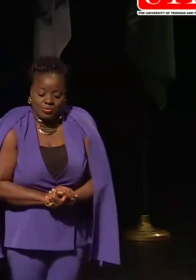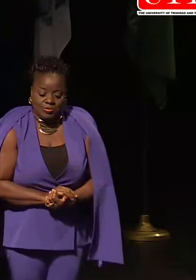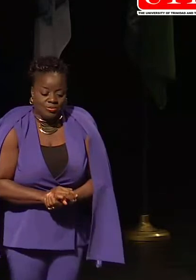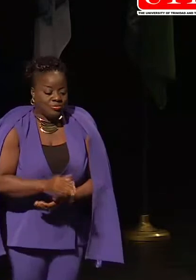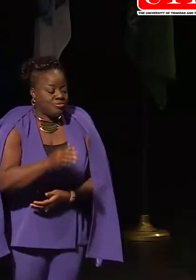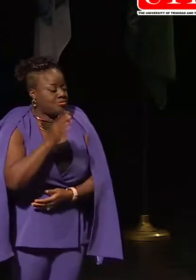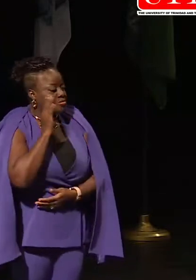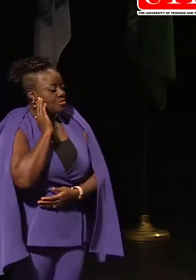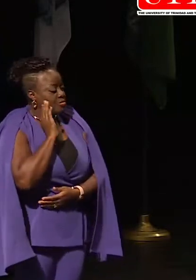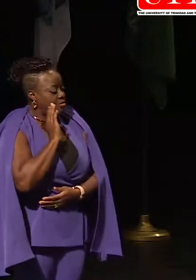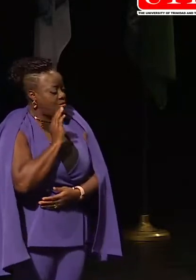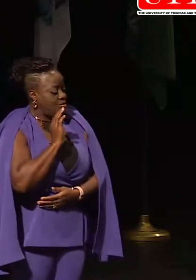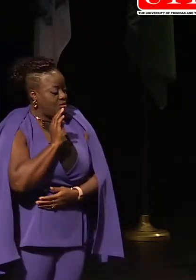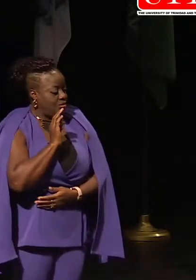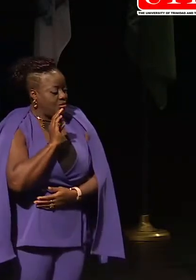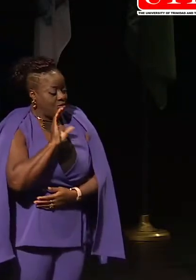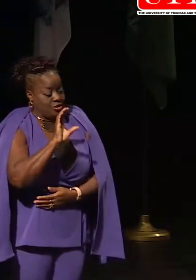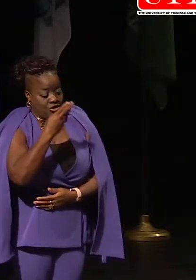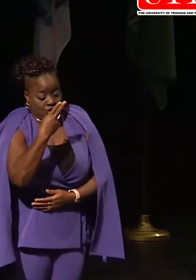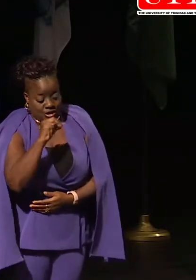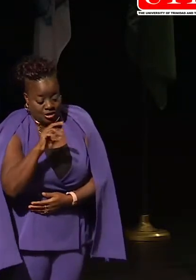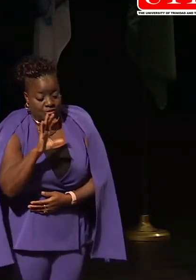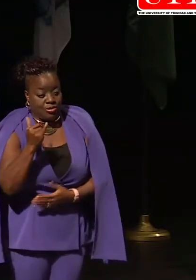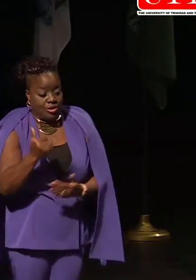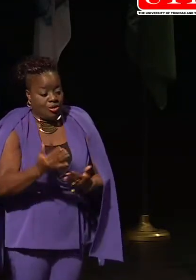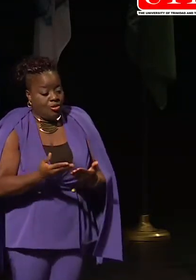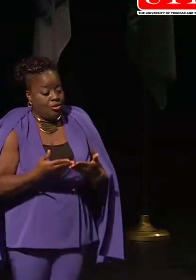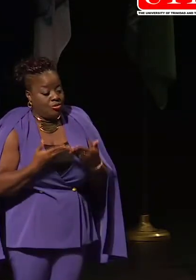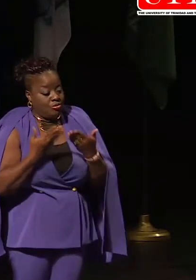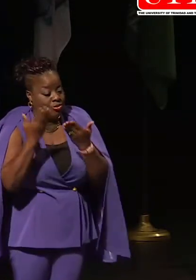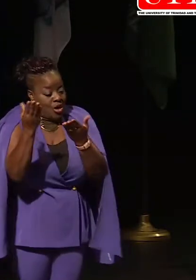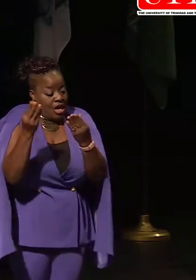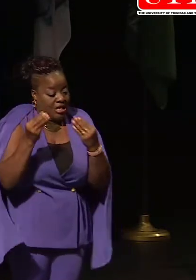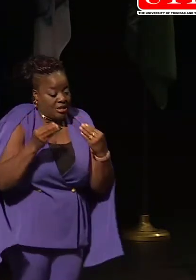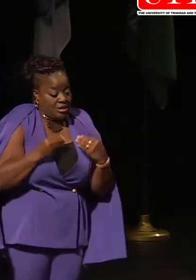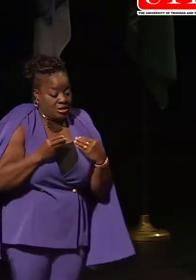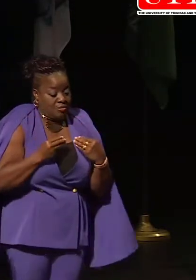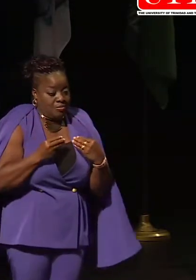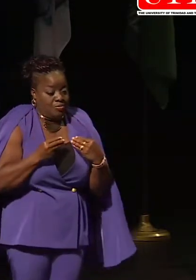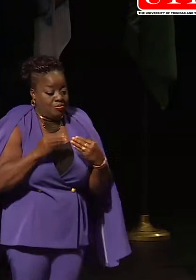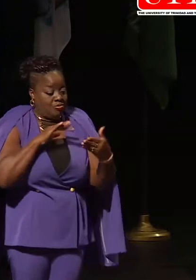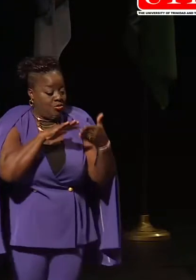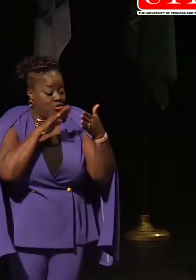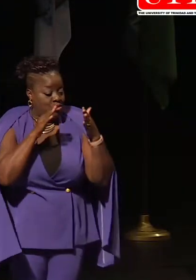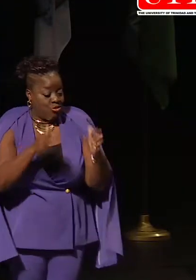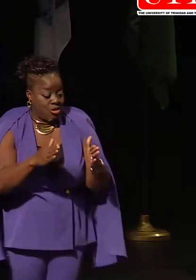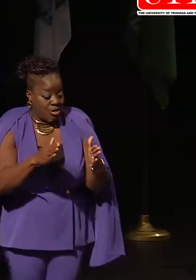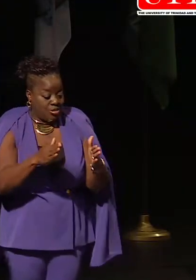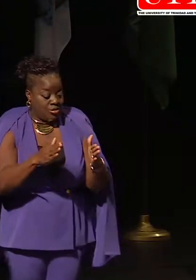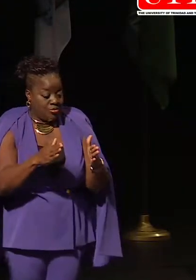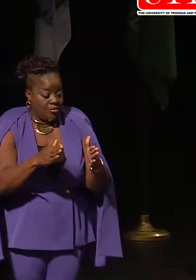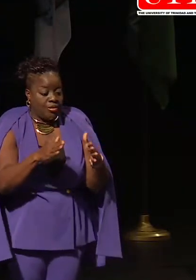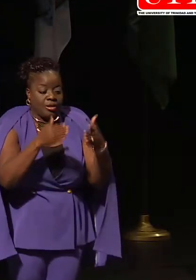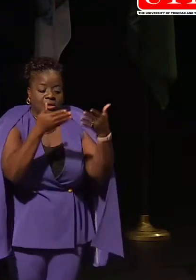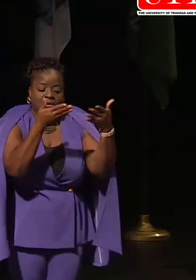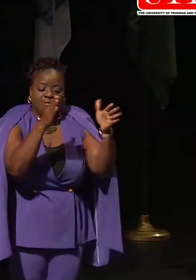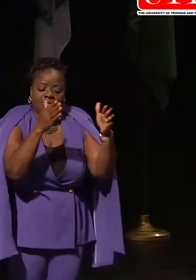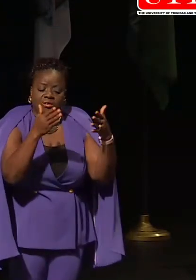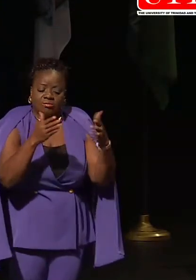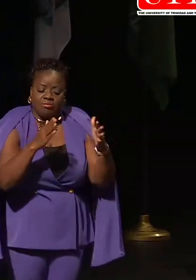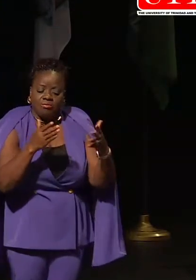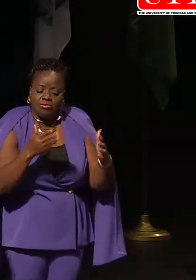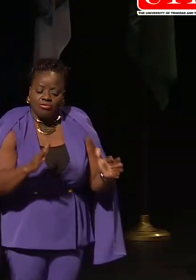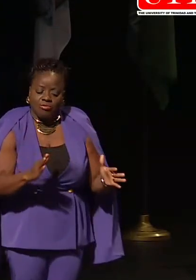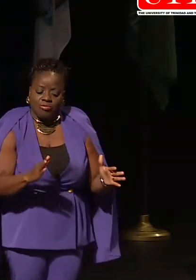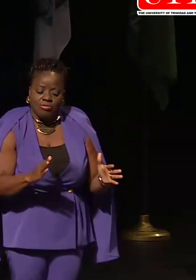Chancellor, I ask you to admit these candidates from these academic programs, having fulfilled the